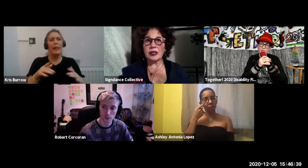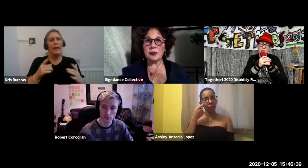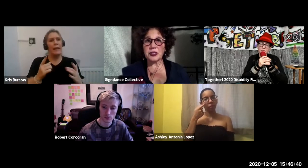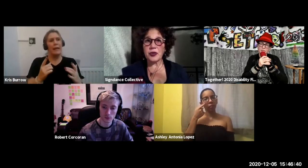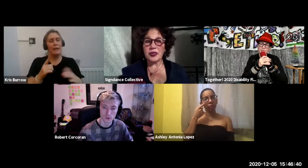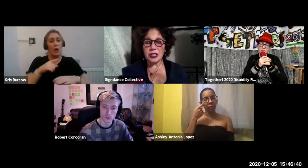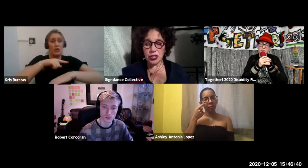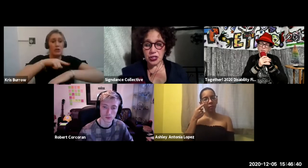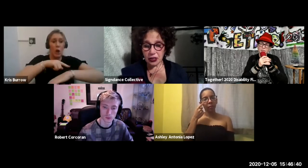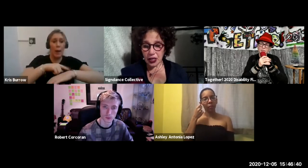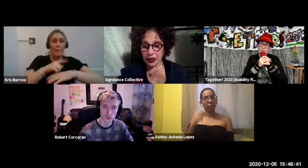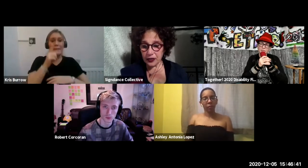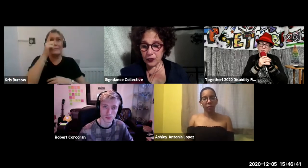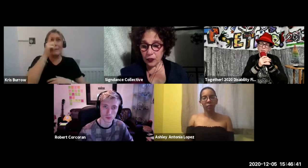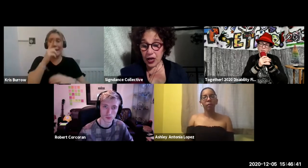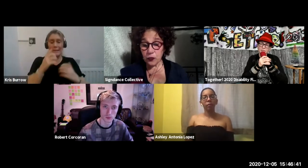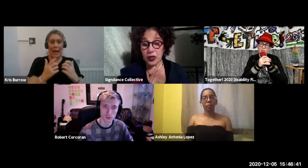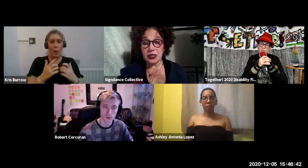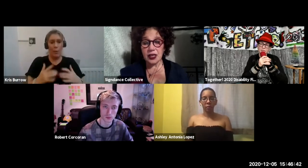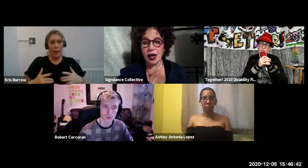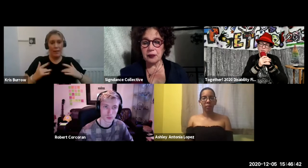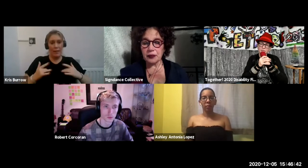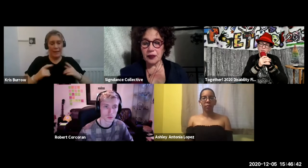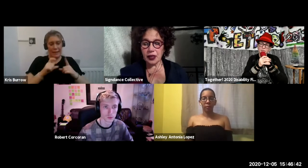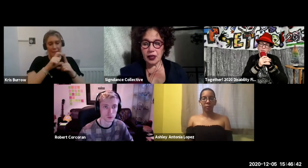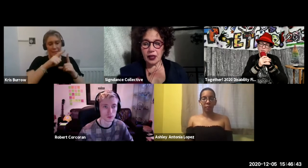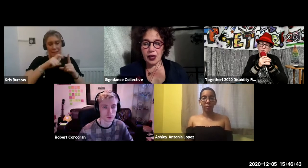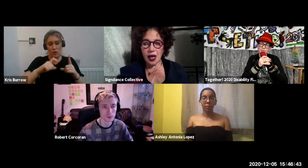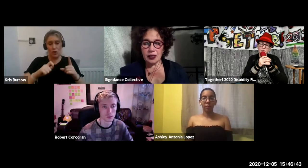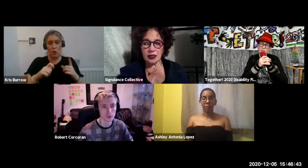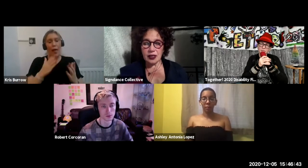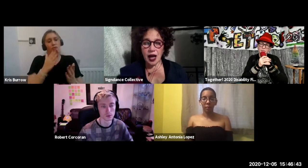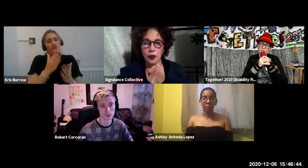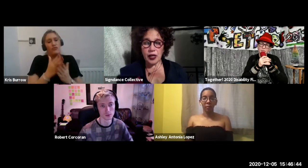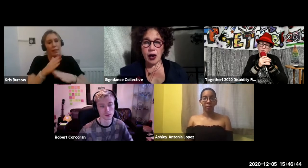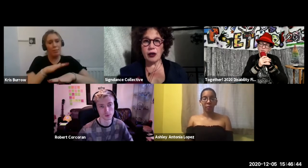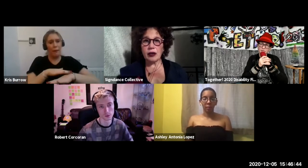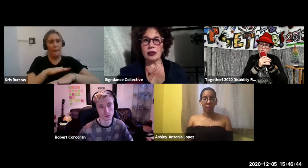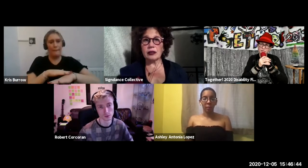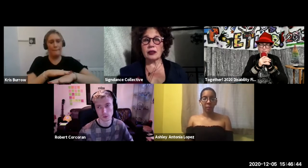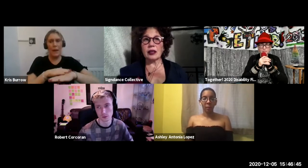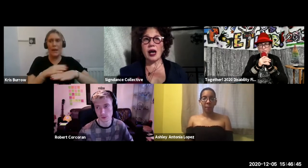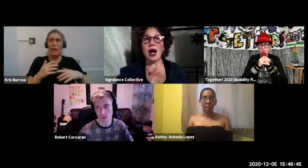we're living between the digital and real time, and how we